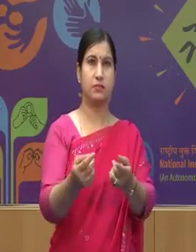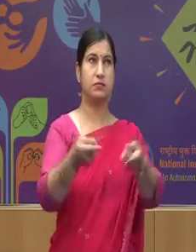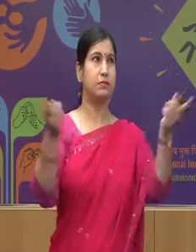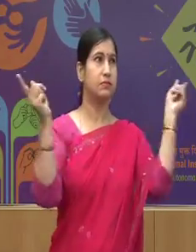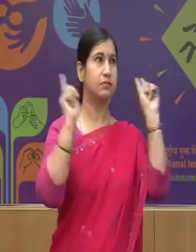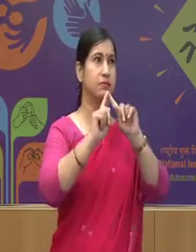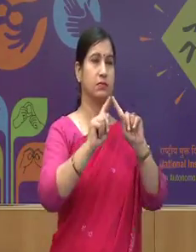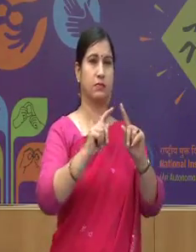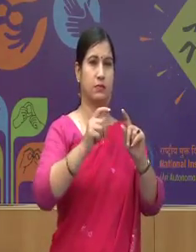chamber.